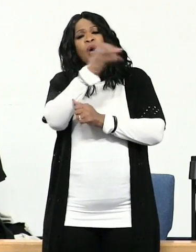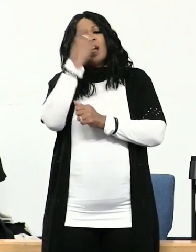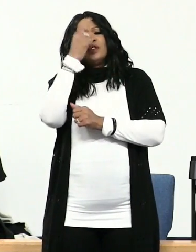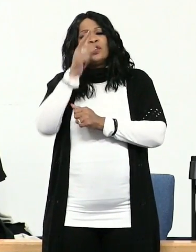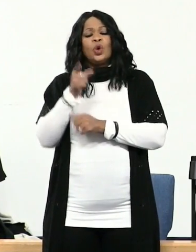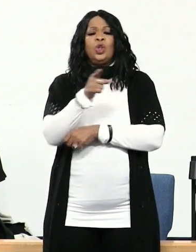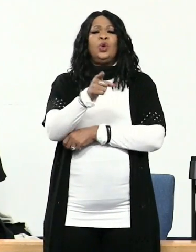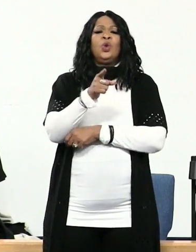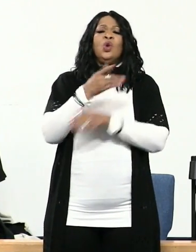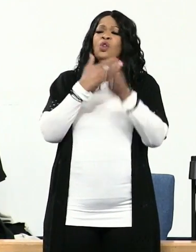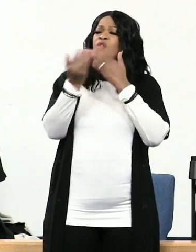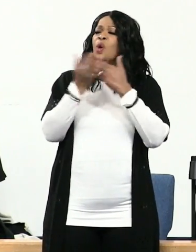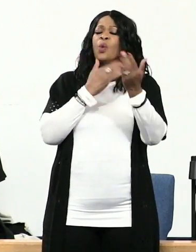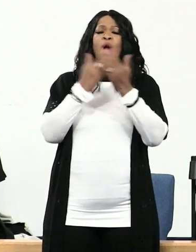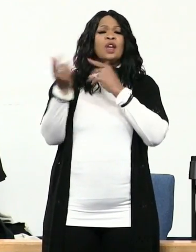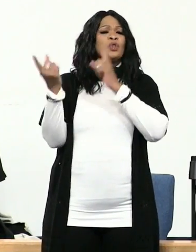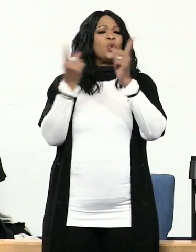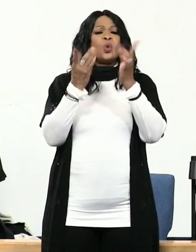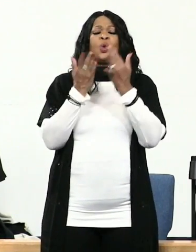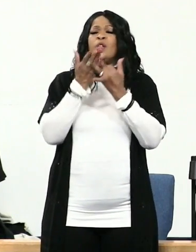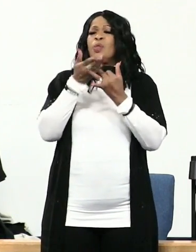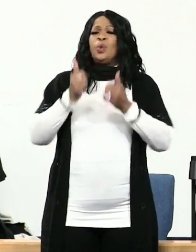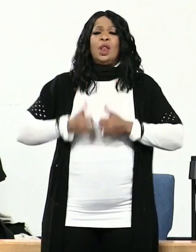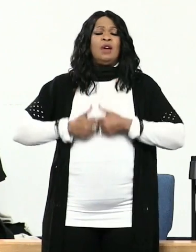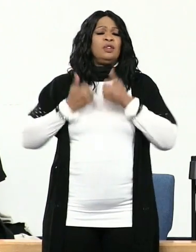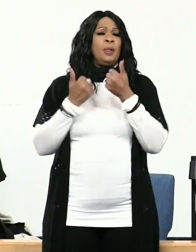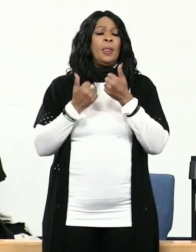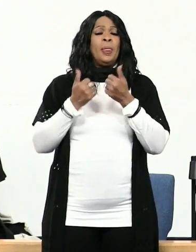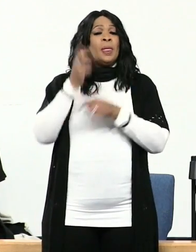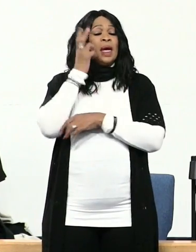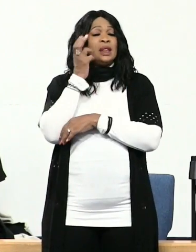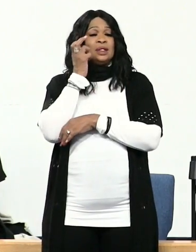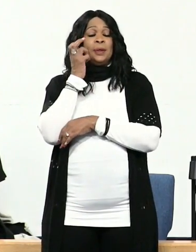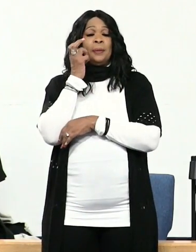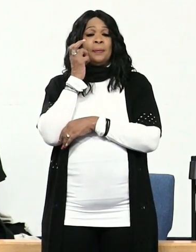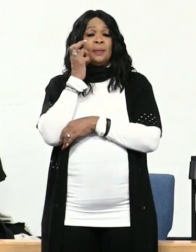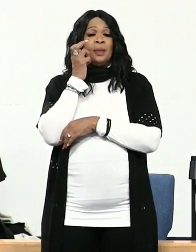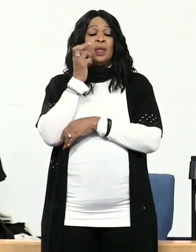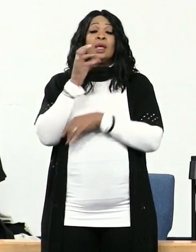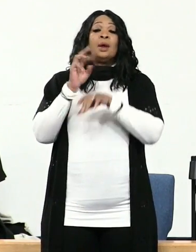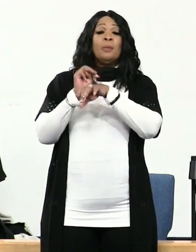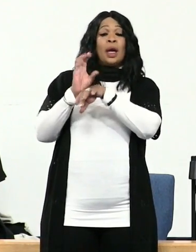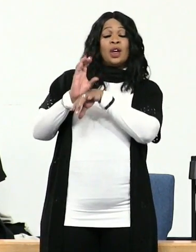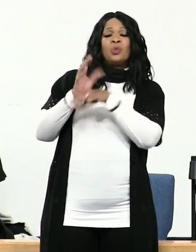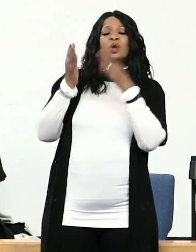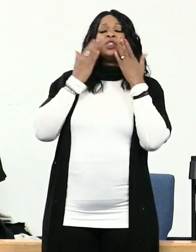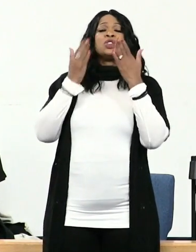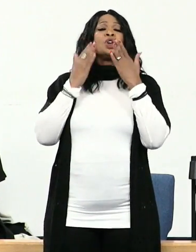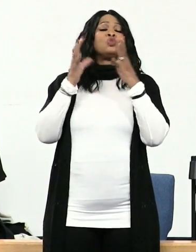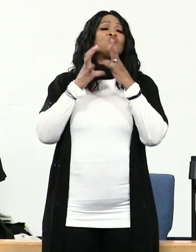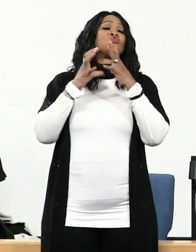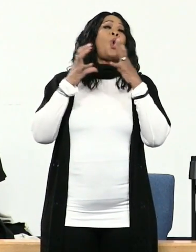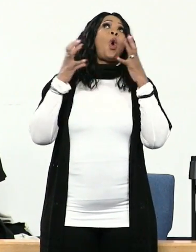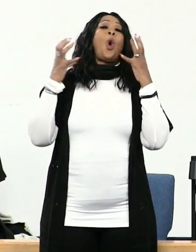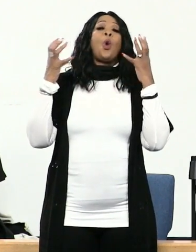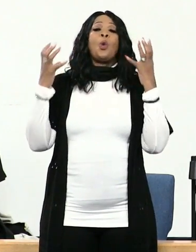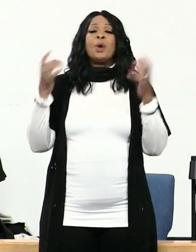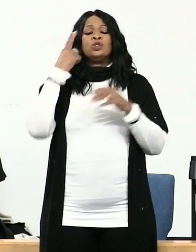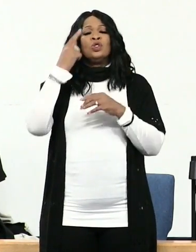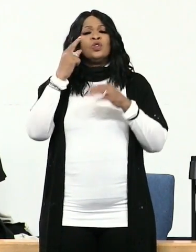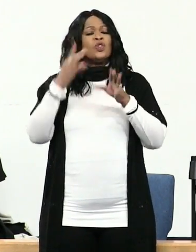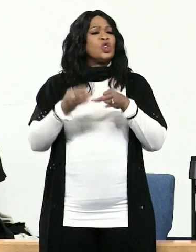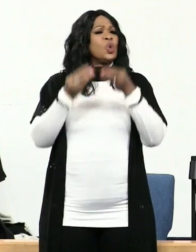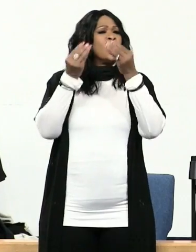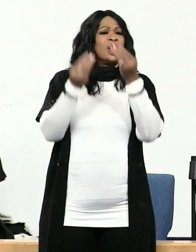you for whatever you're going through in life. And listen, Mount Calvary, thank you so much. for your